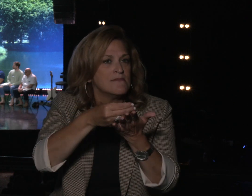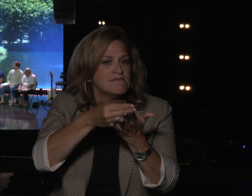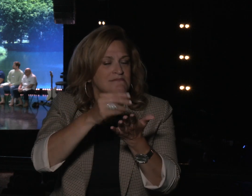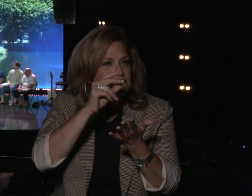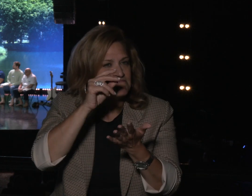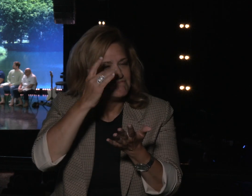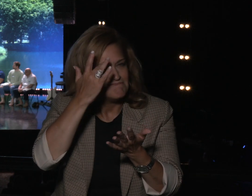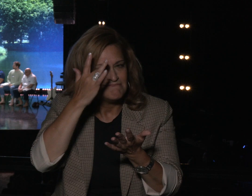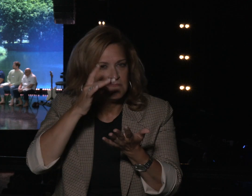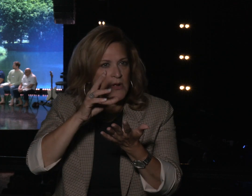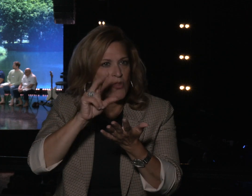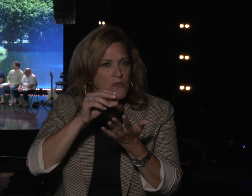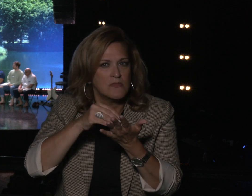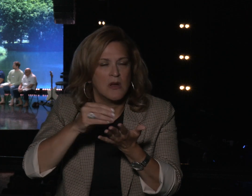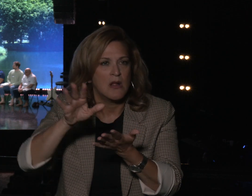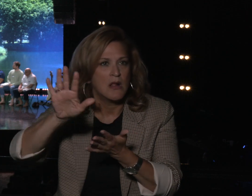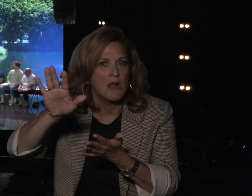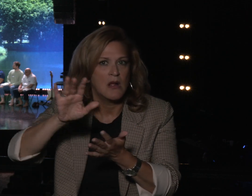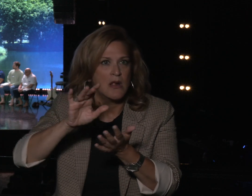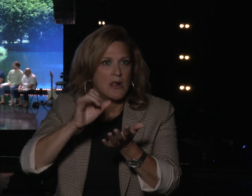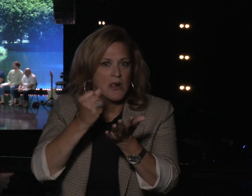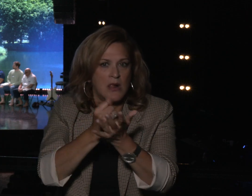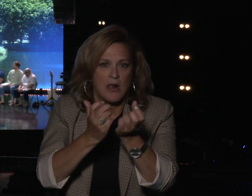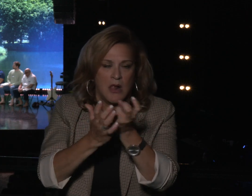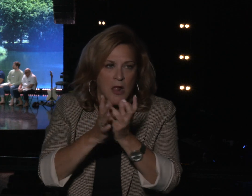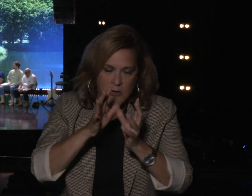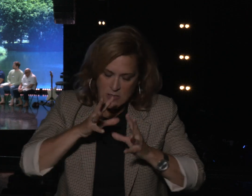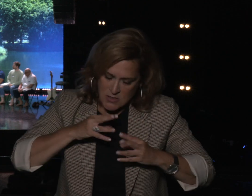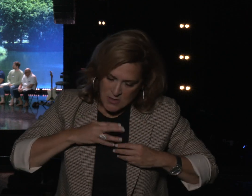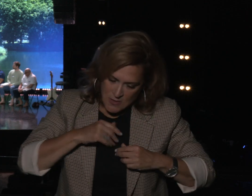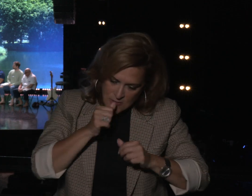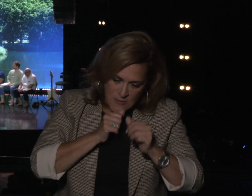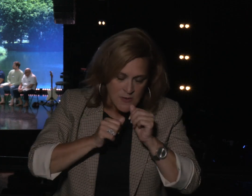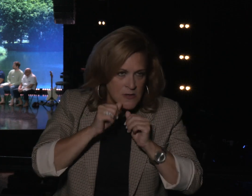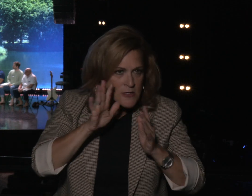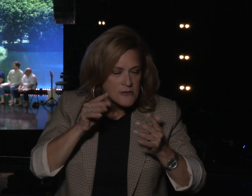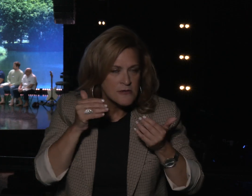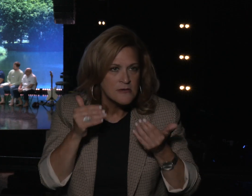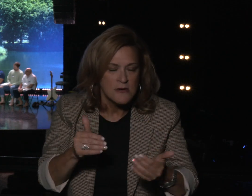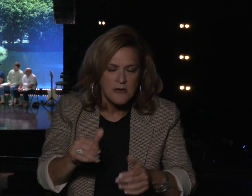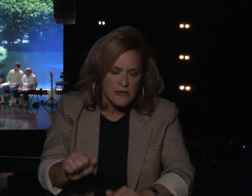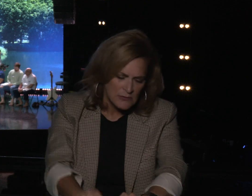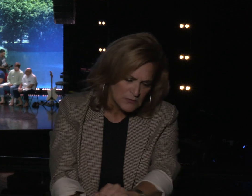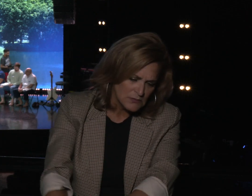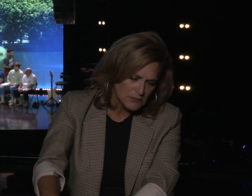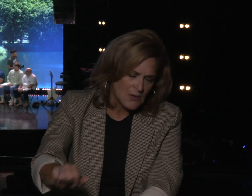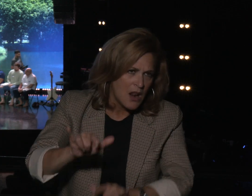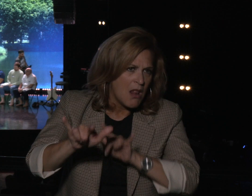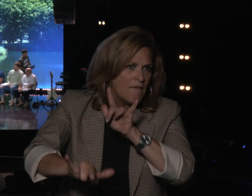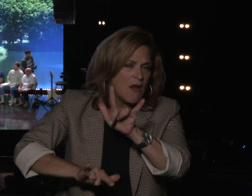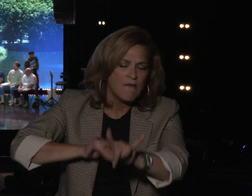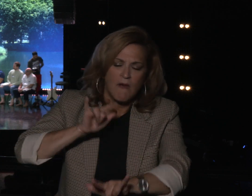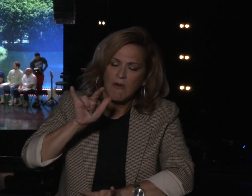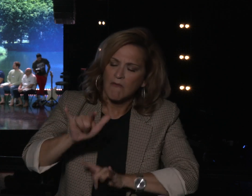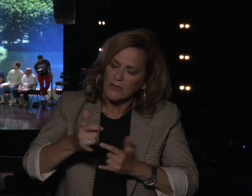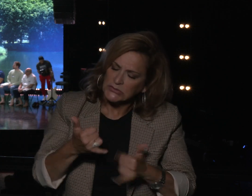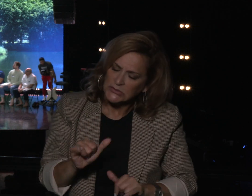no nails in his hand, no nails in his feet could stop Jesus' love for